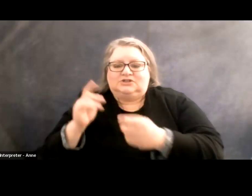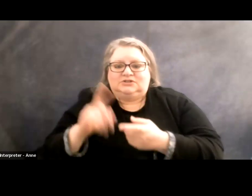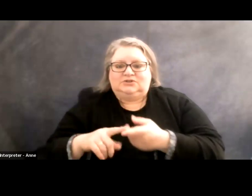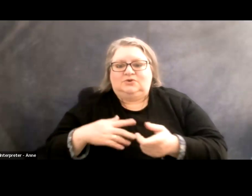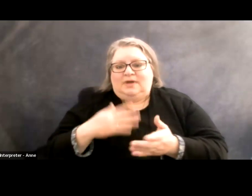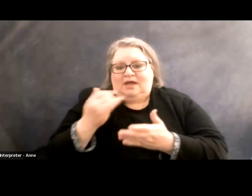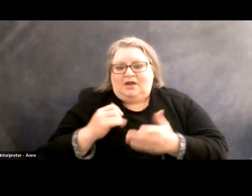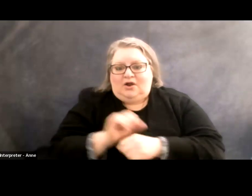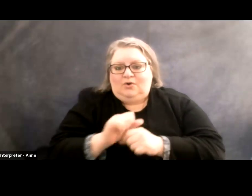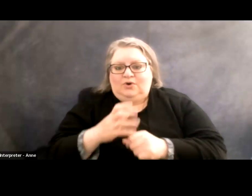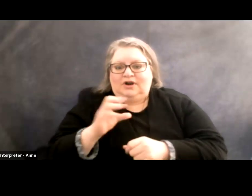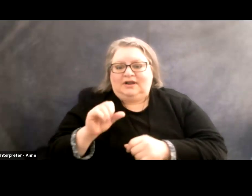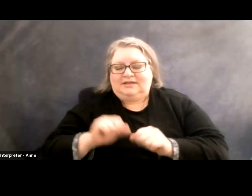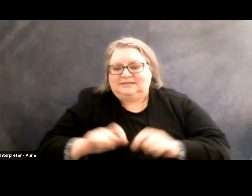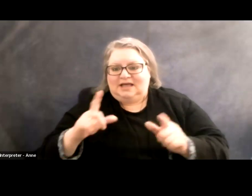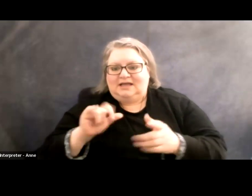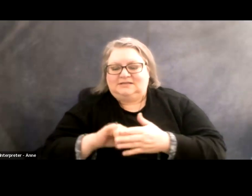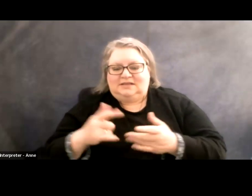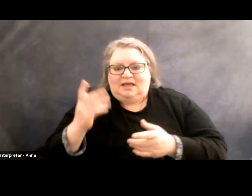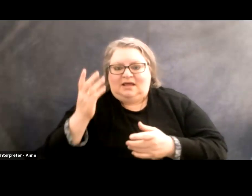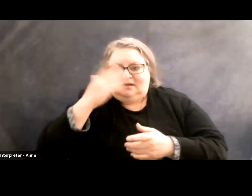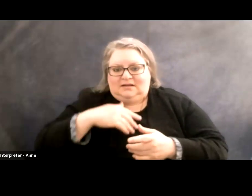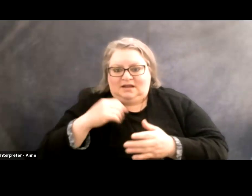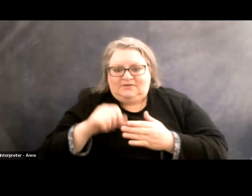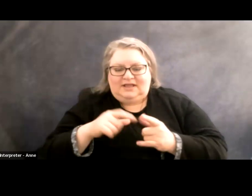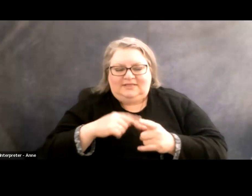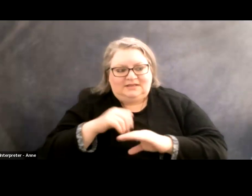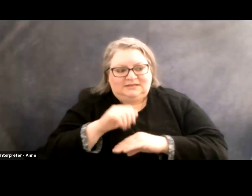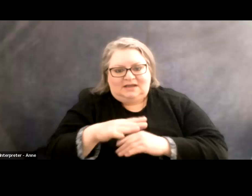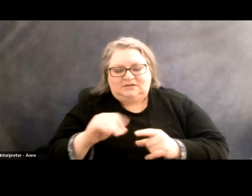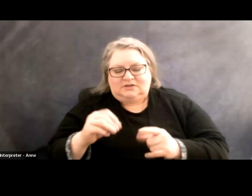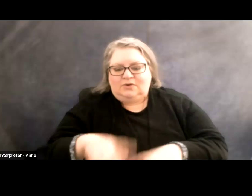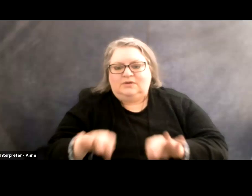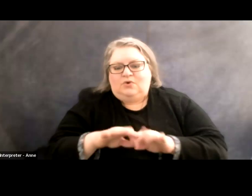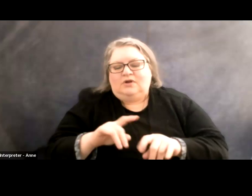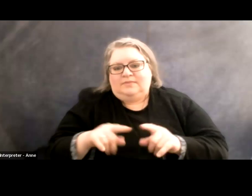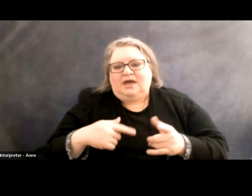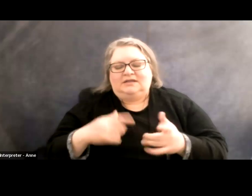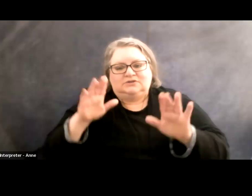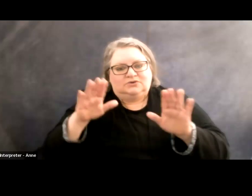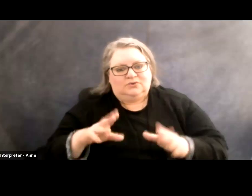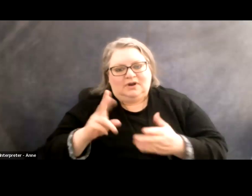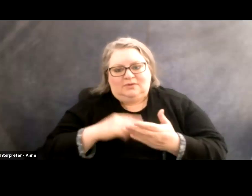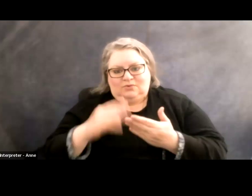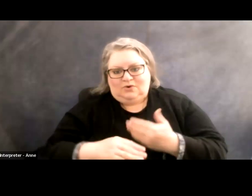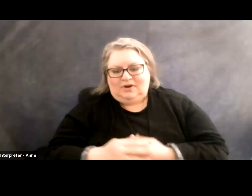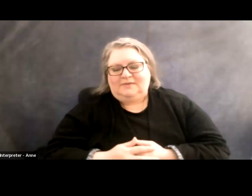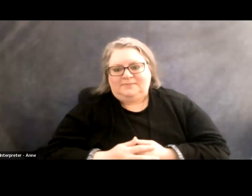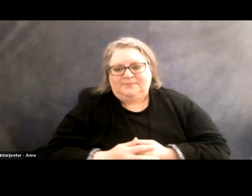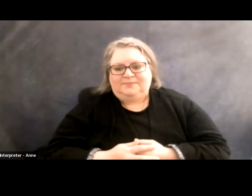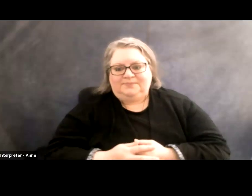my artwork and slides and that cover letter, and then send it off. So pretty important, but it's a great program.